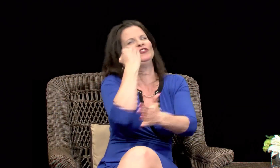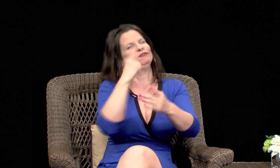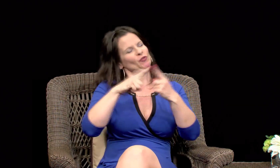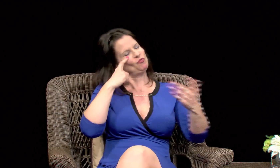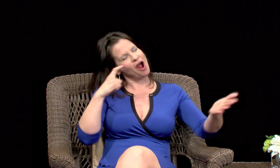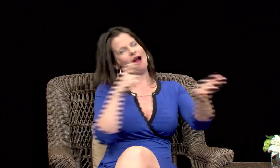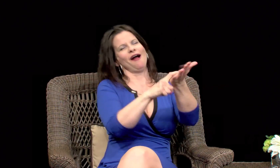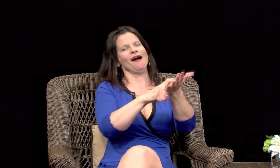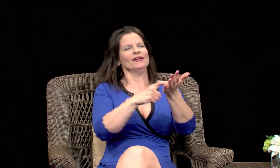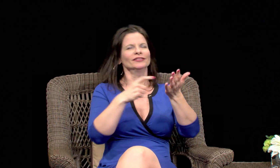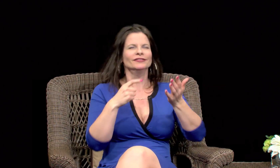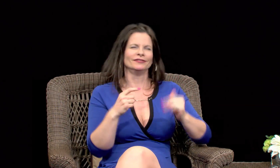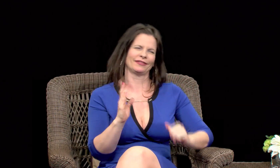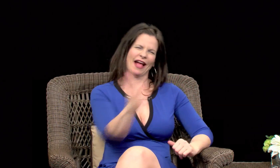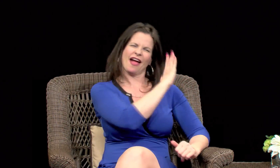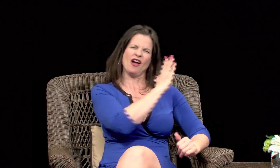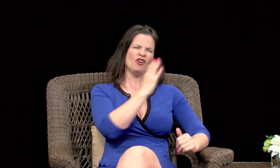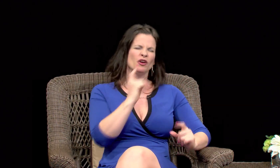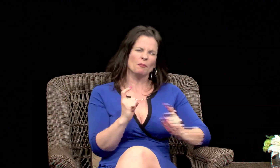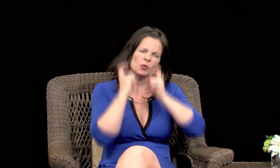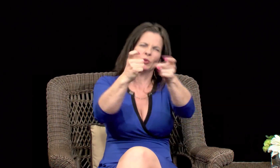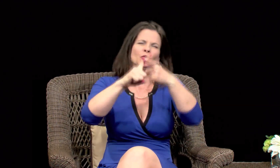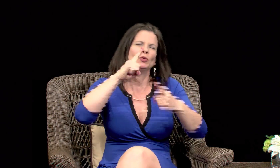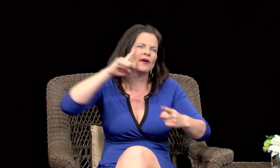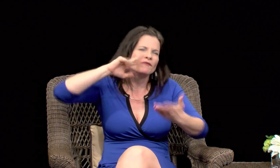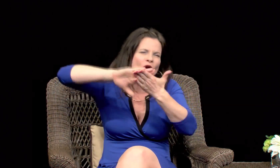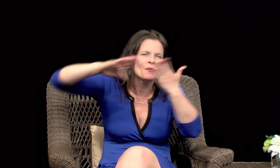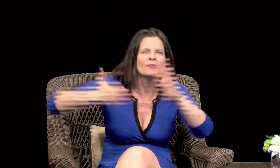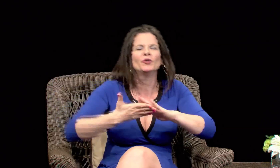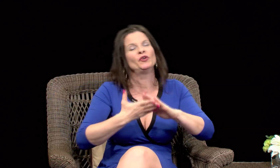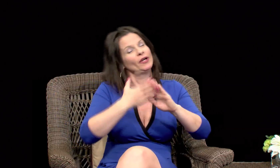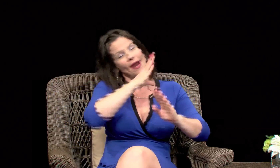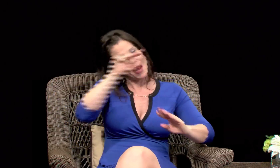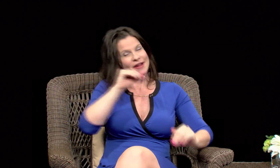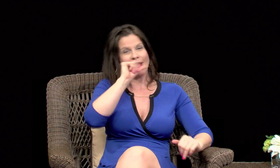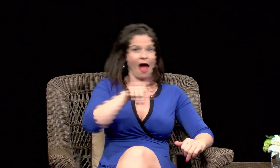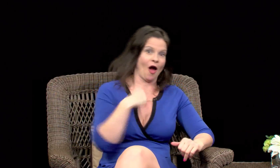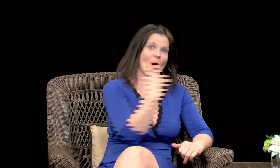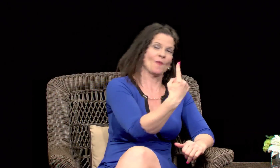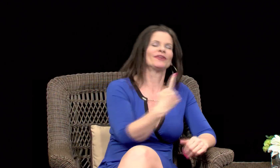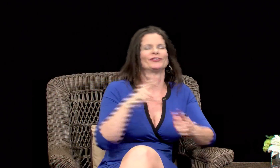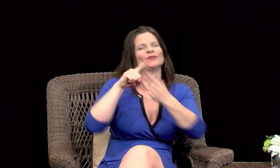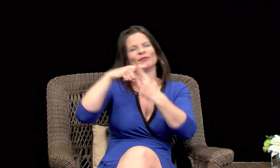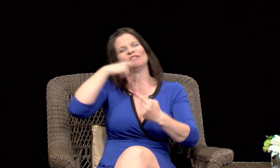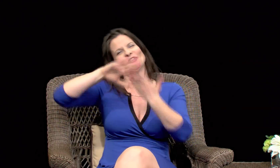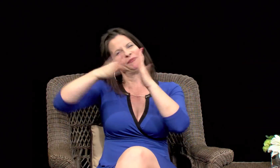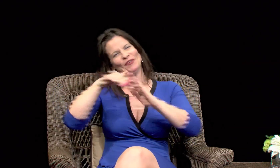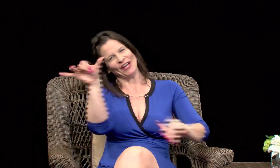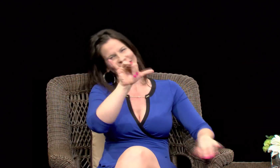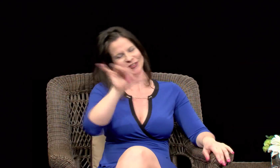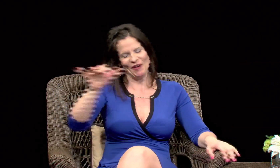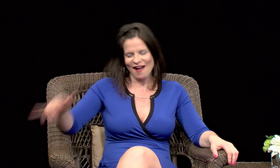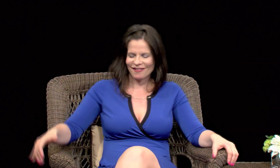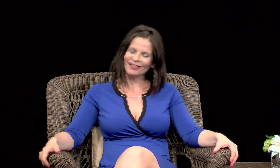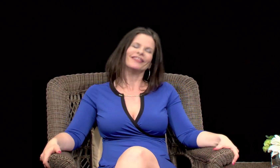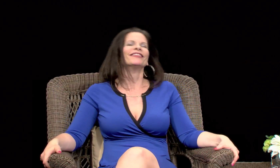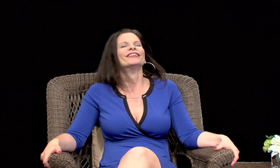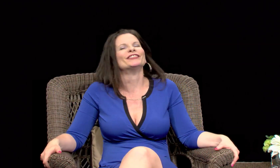I mentioned deserve recognition for their contribution to the deaf community, and not only the deaf community,